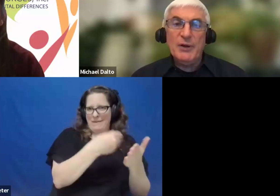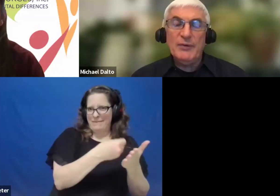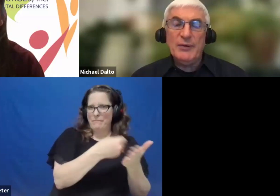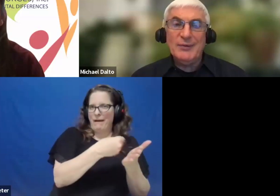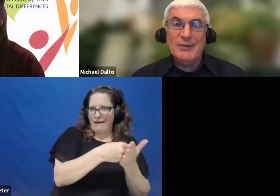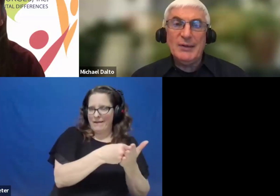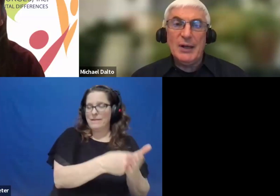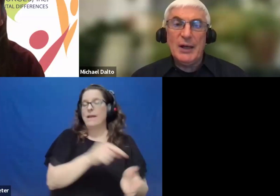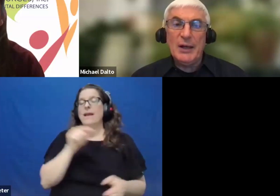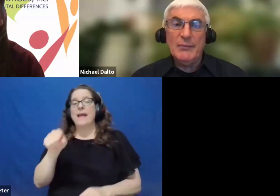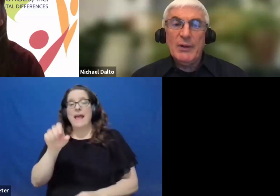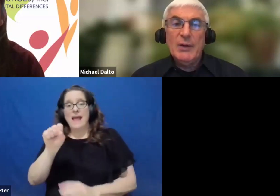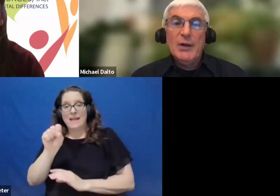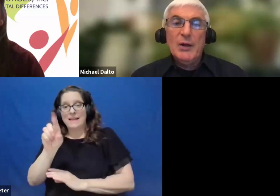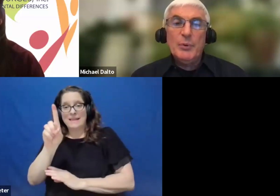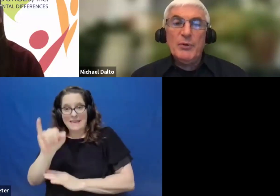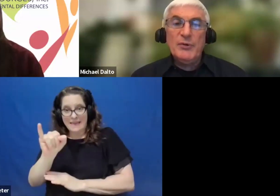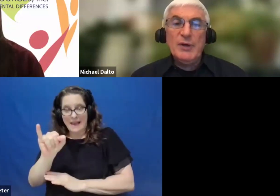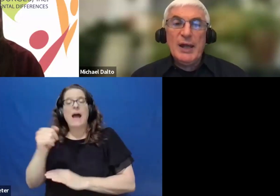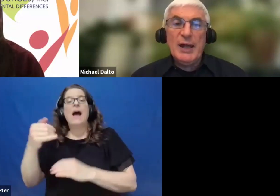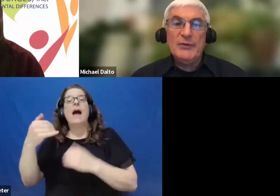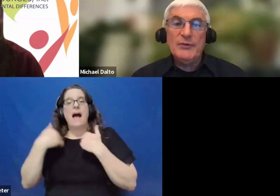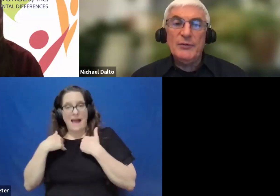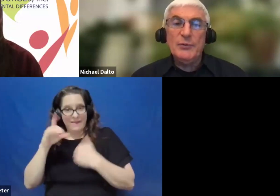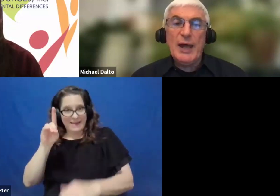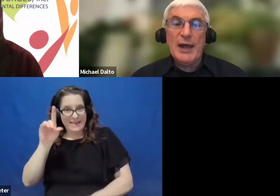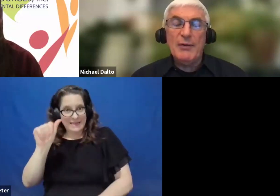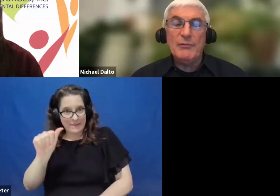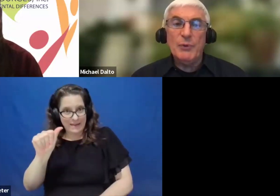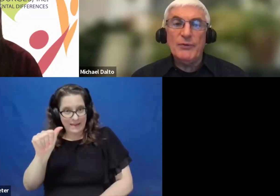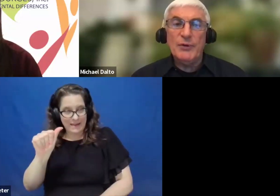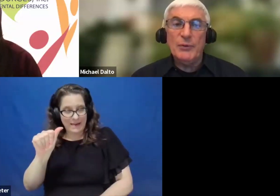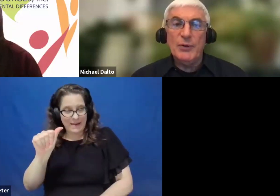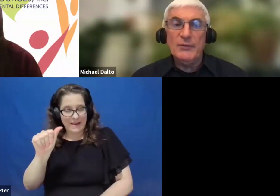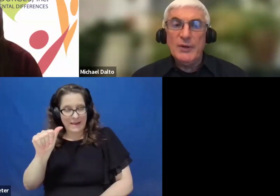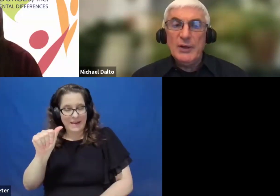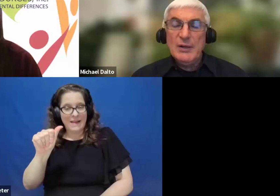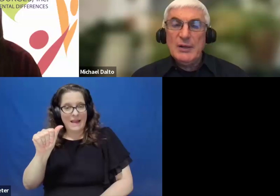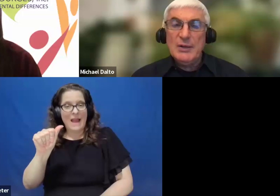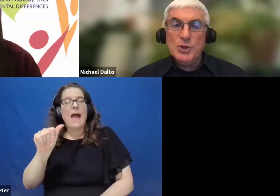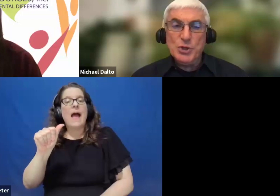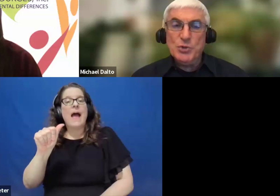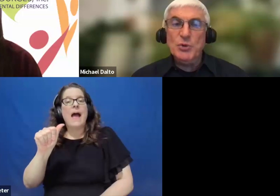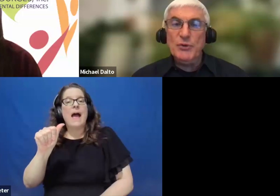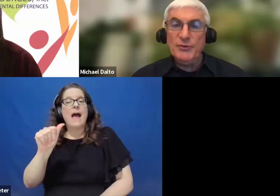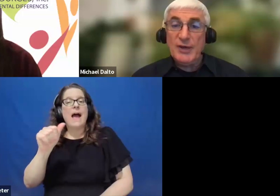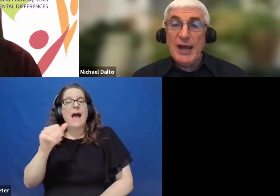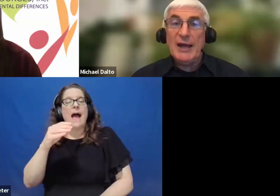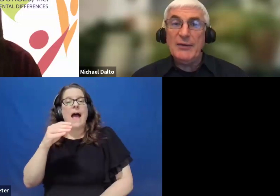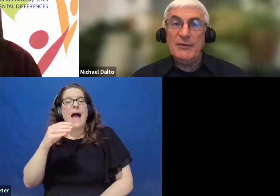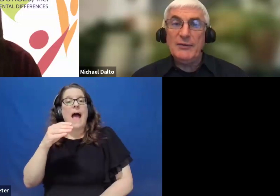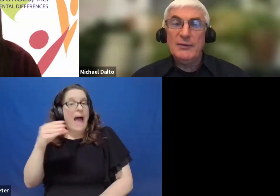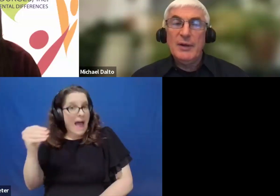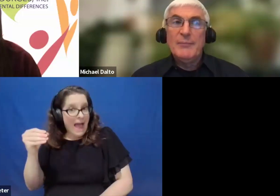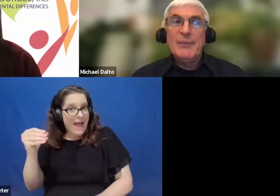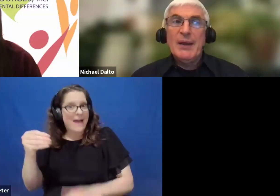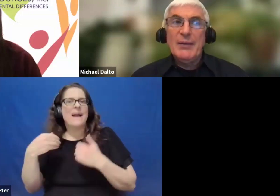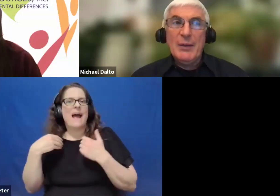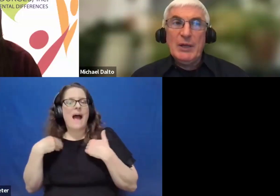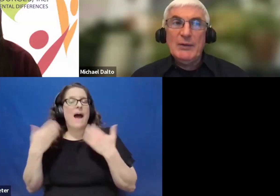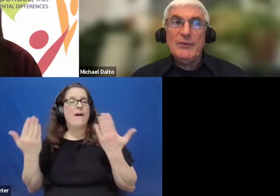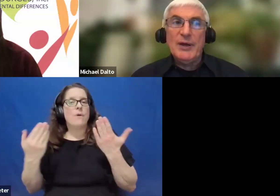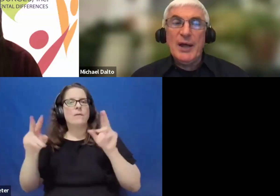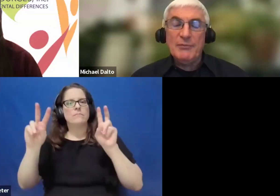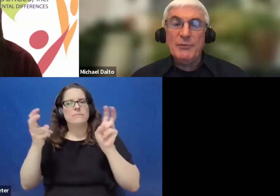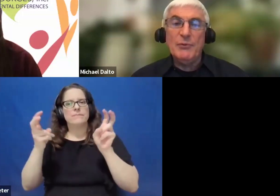for SSDI, a person has to have what's known as insured status. And